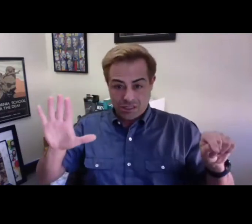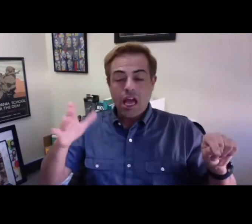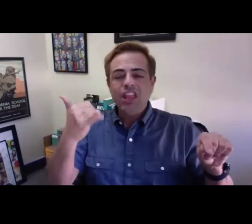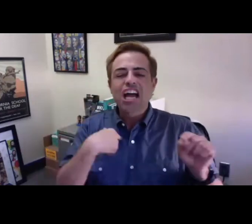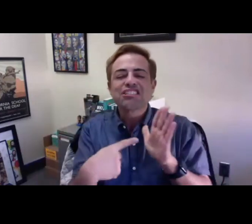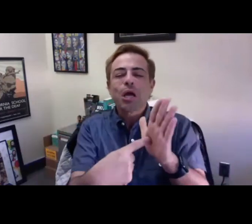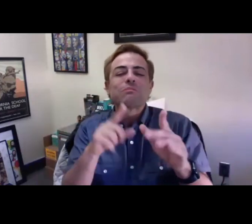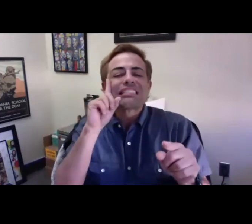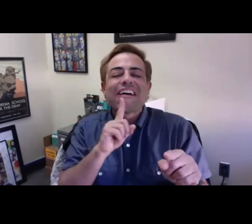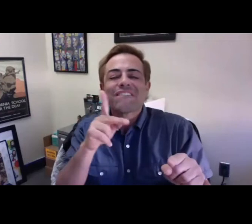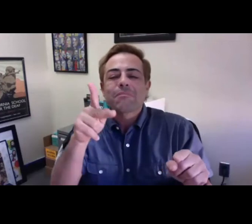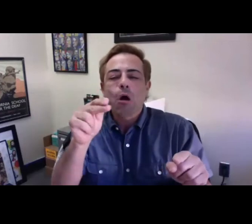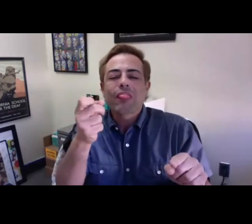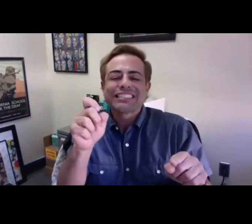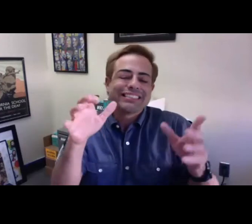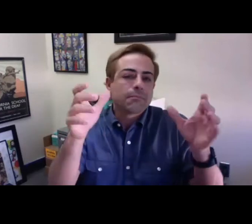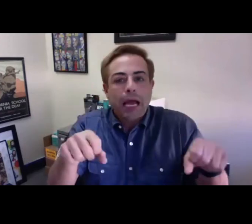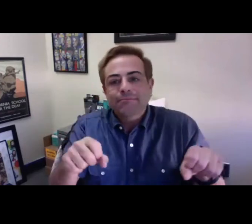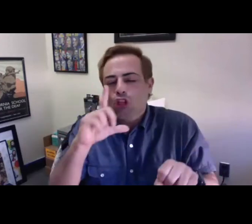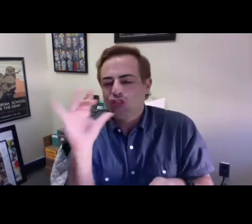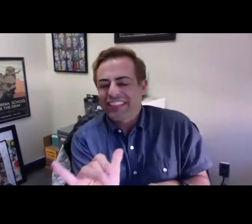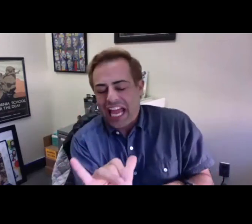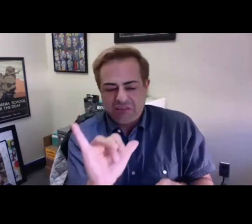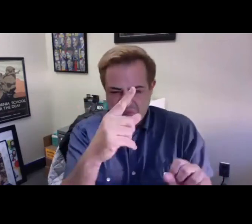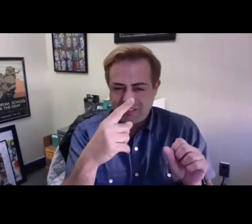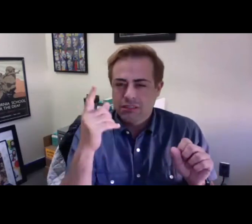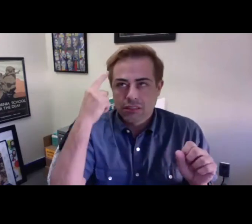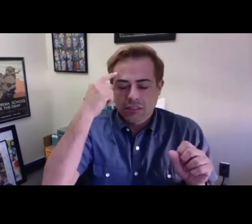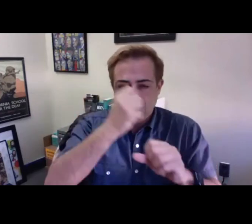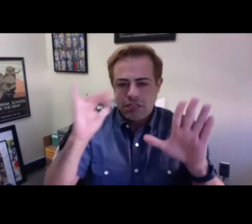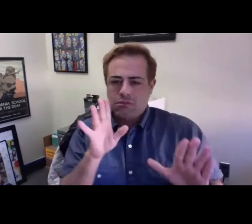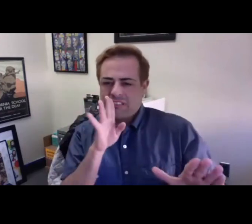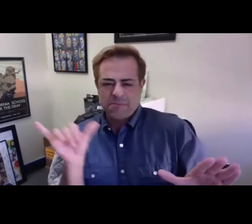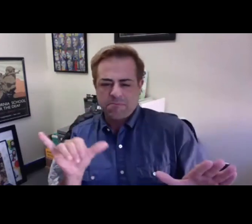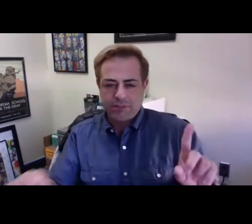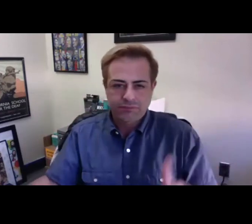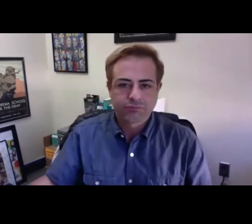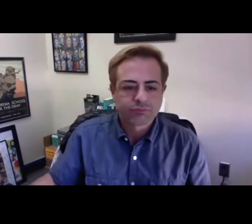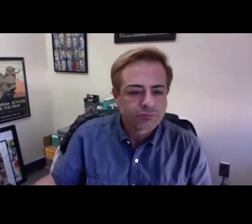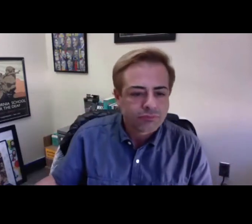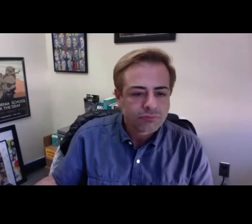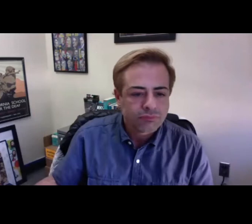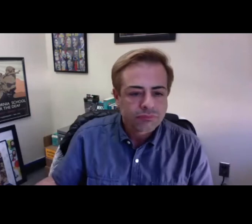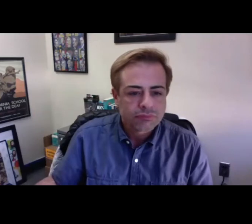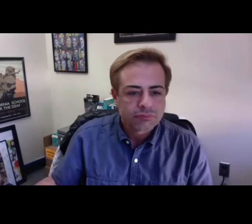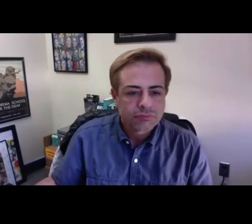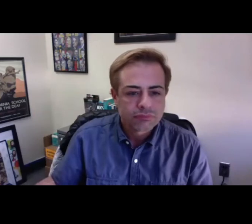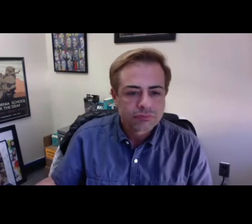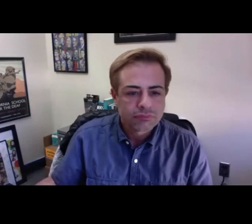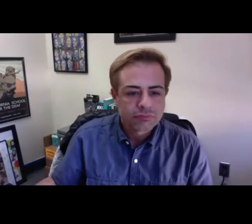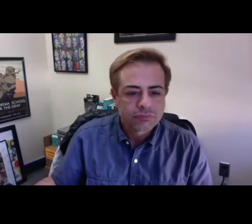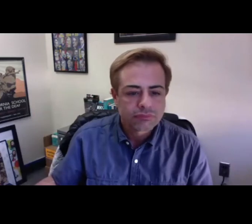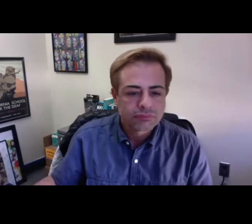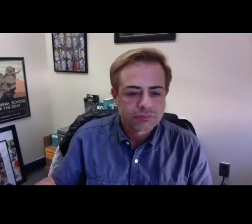signs and gestures with the babies that are, age appropriate. So I'm going to show you what that might look like,